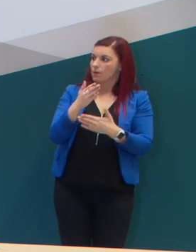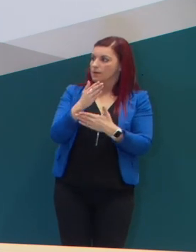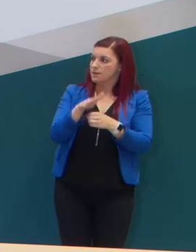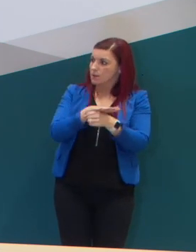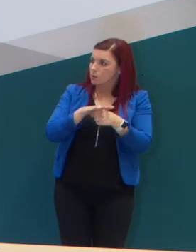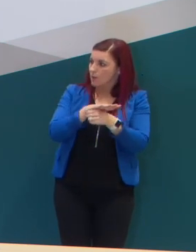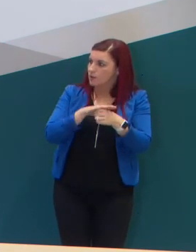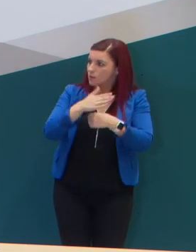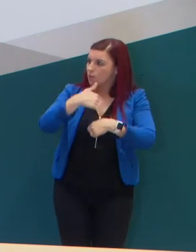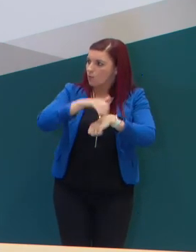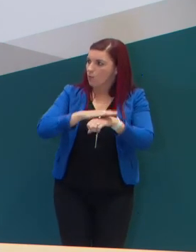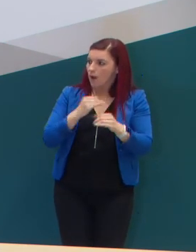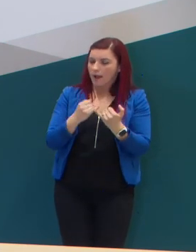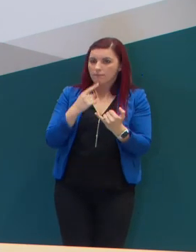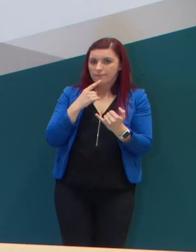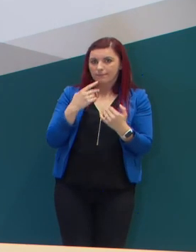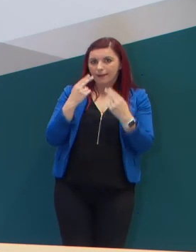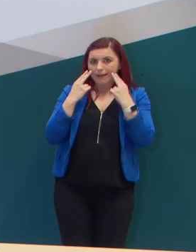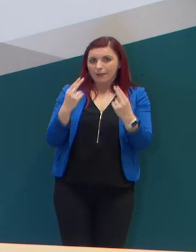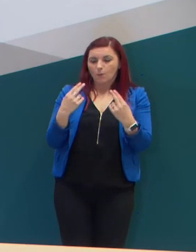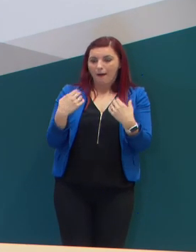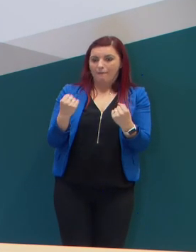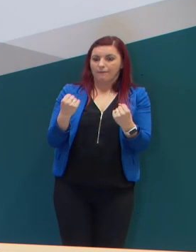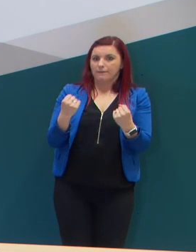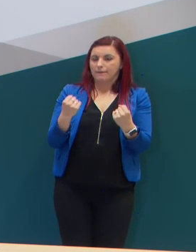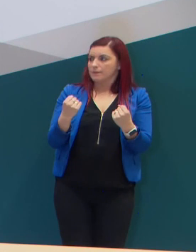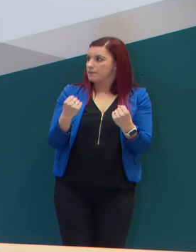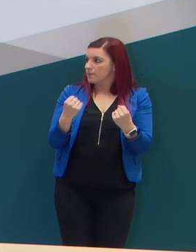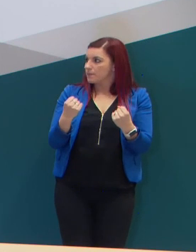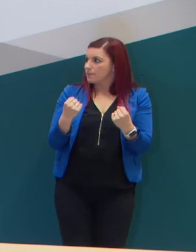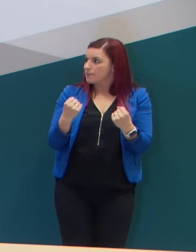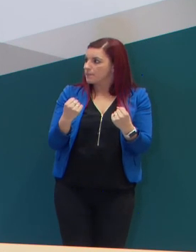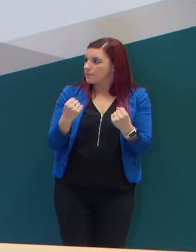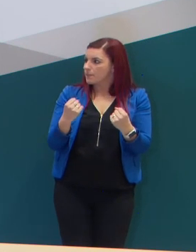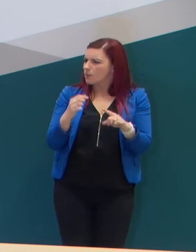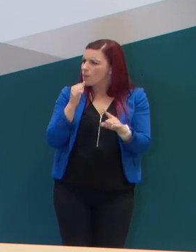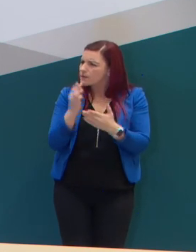any expired swabs or anything like that at this point. And the first part of your question?